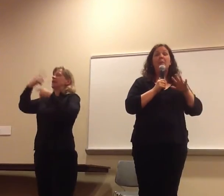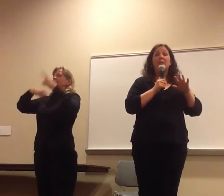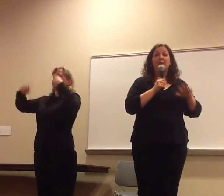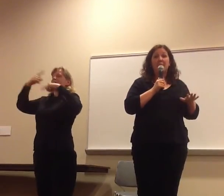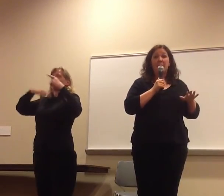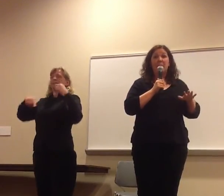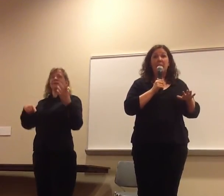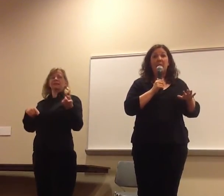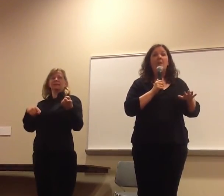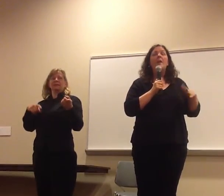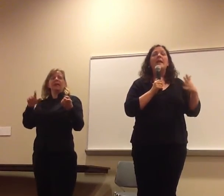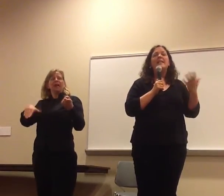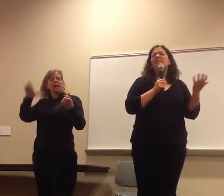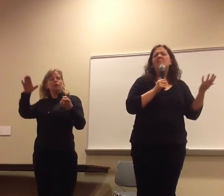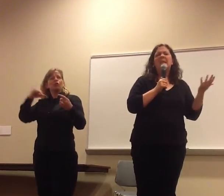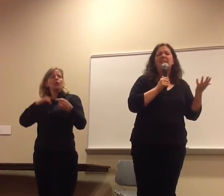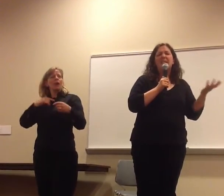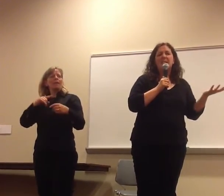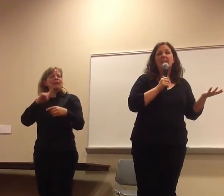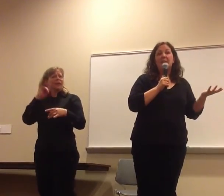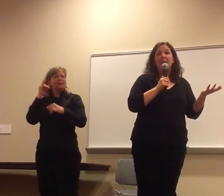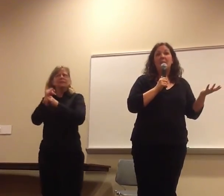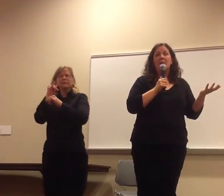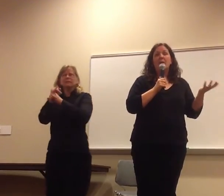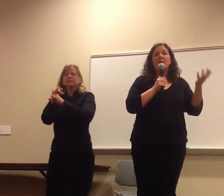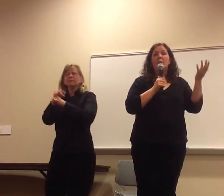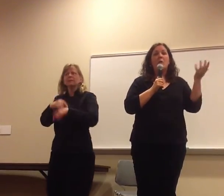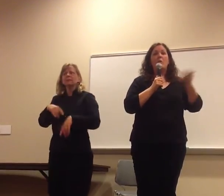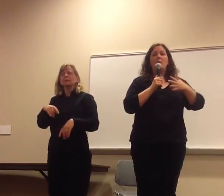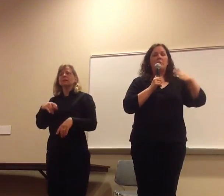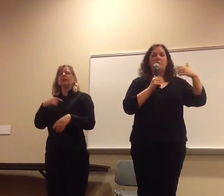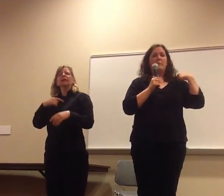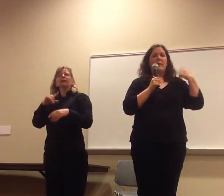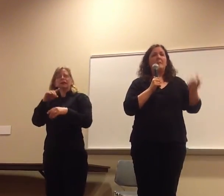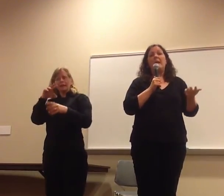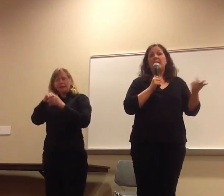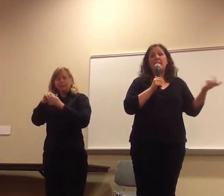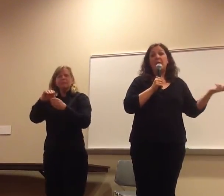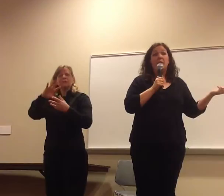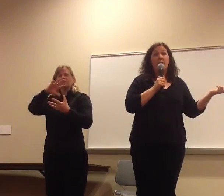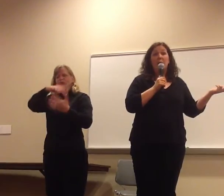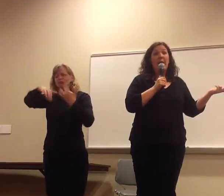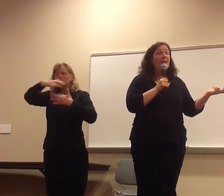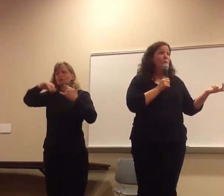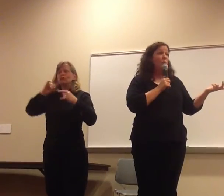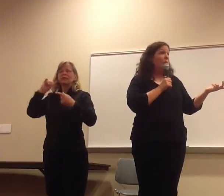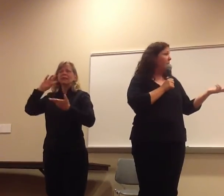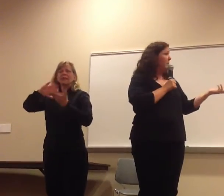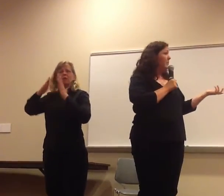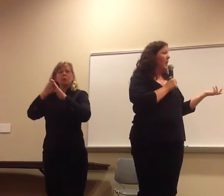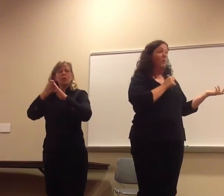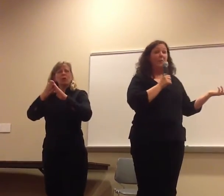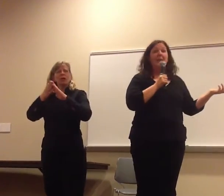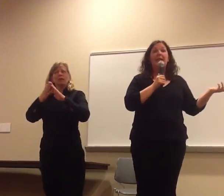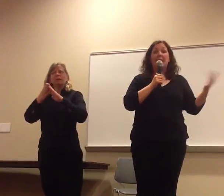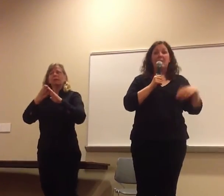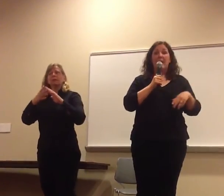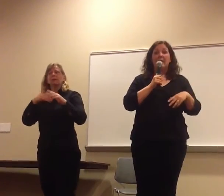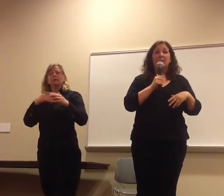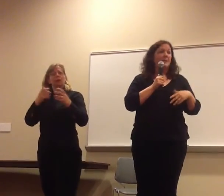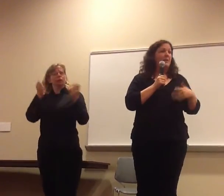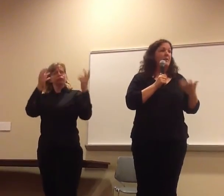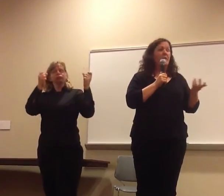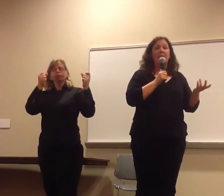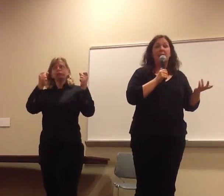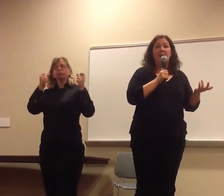deaf people in the deaf community. He's in his 60s now. So I guess after he graduated high school, probably, he came